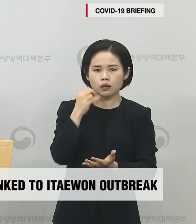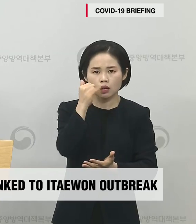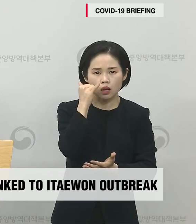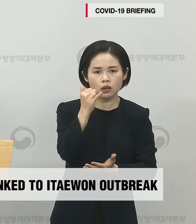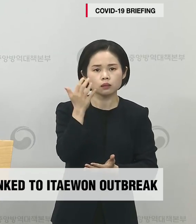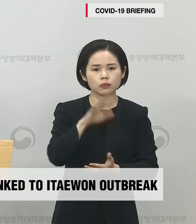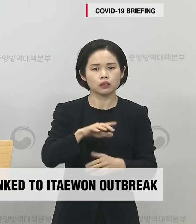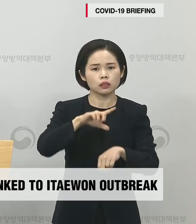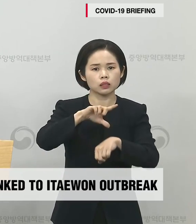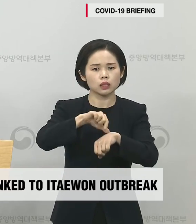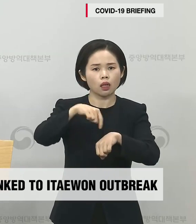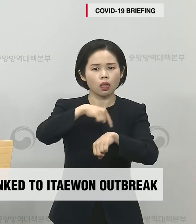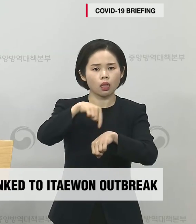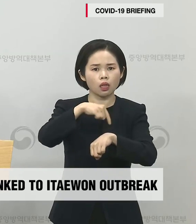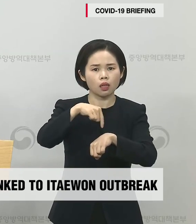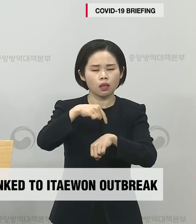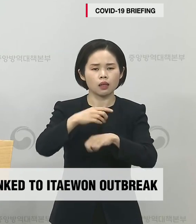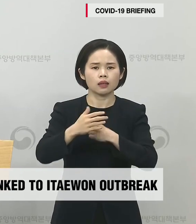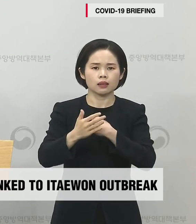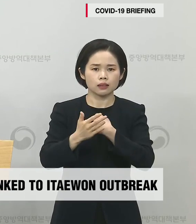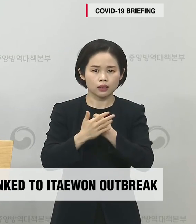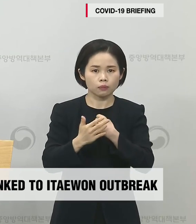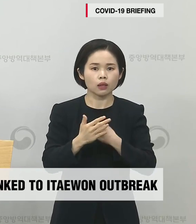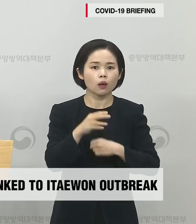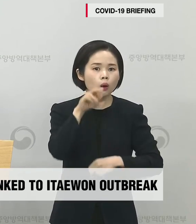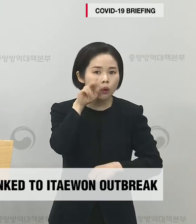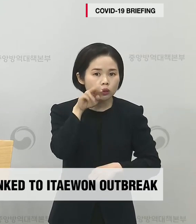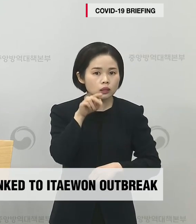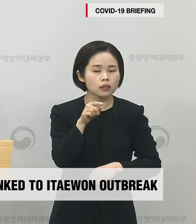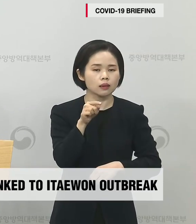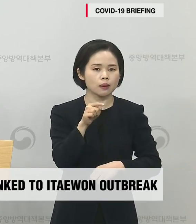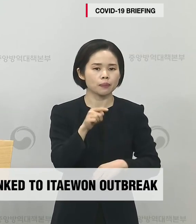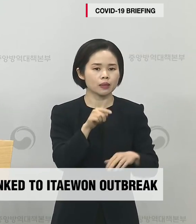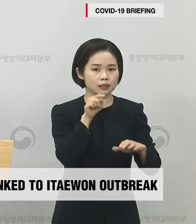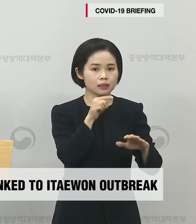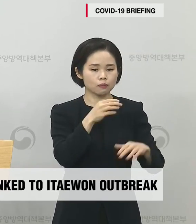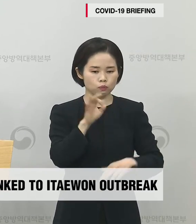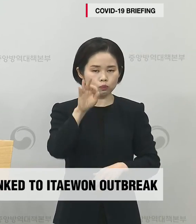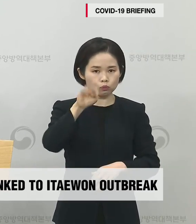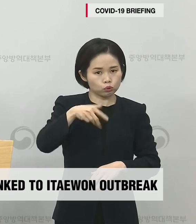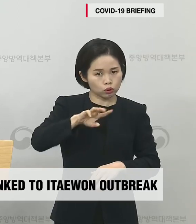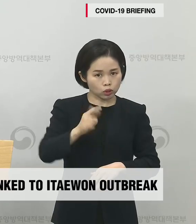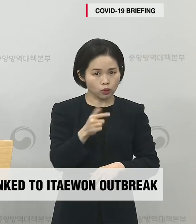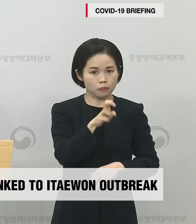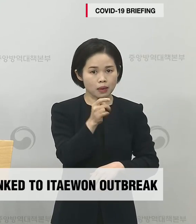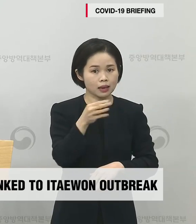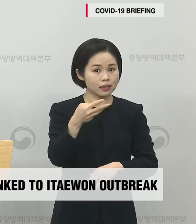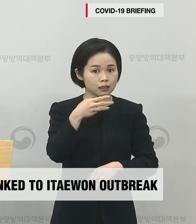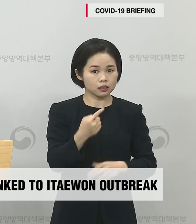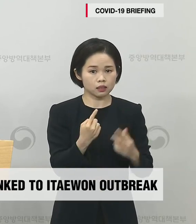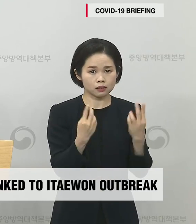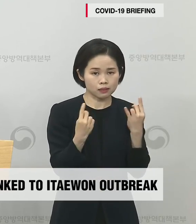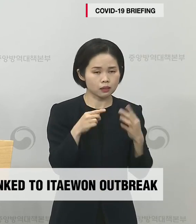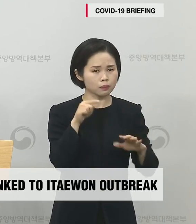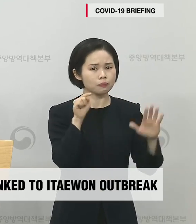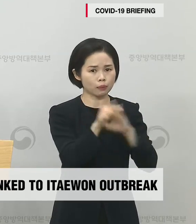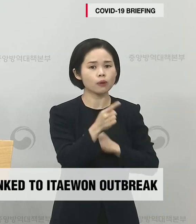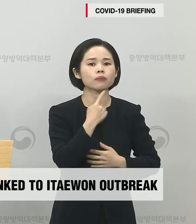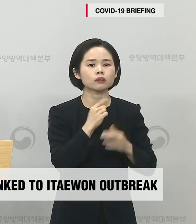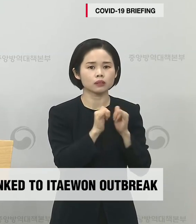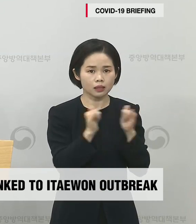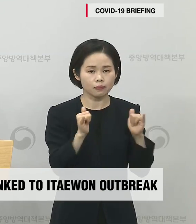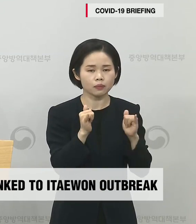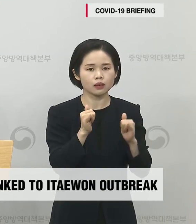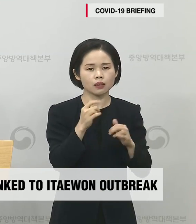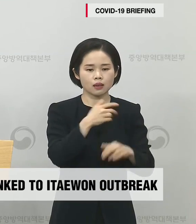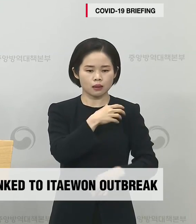have a list of the entrants who were there at the same time, but it takes time for us to get in touch with you. So